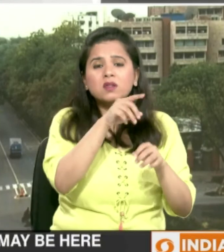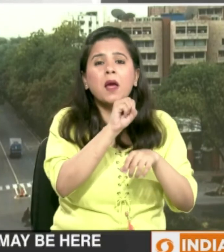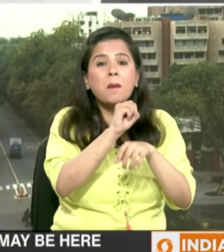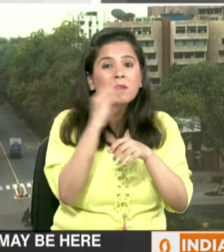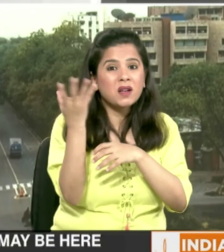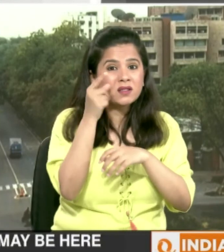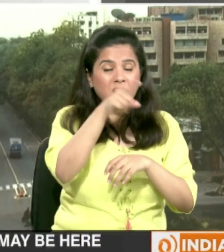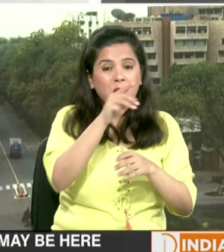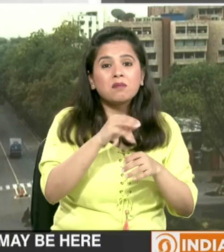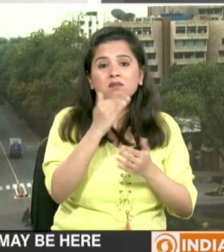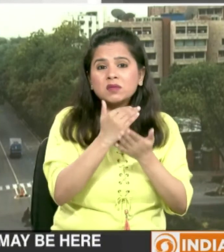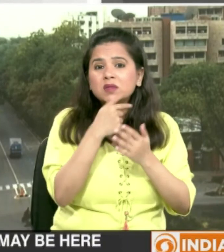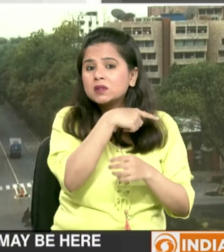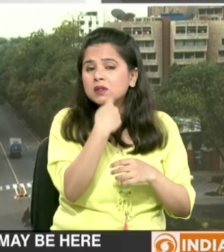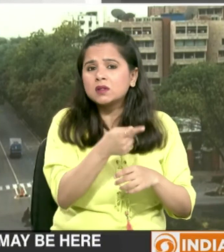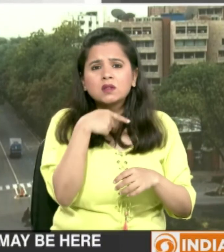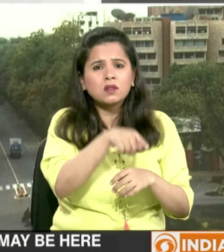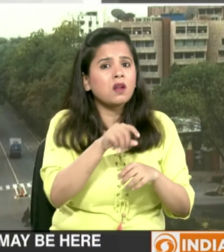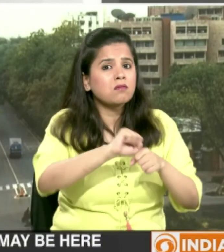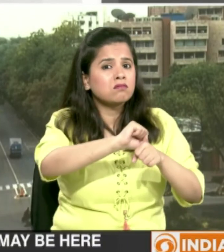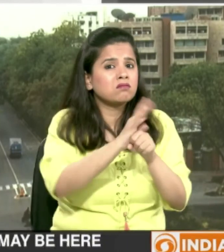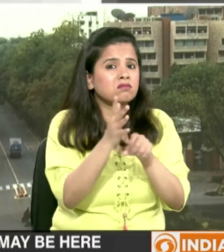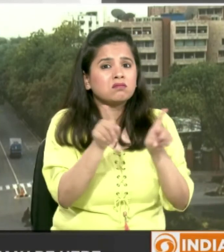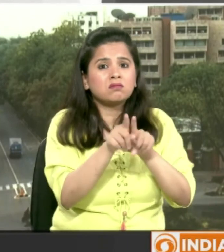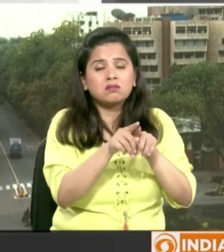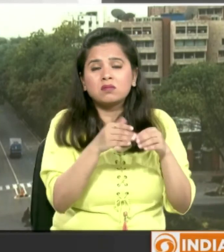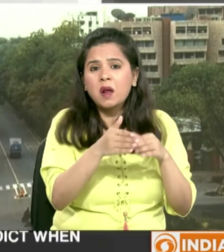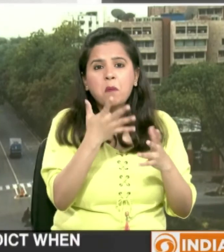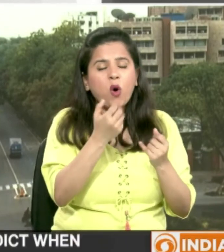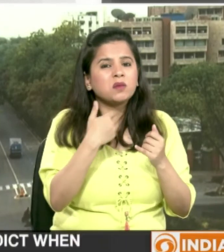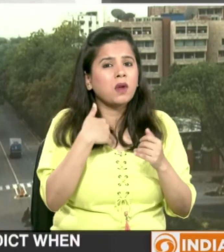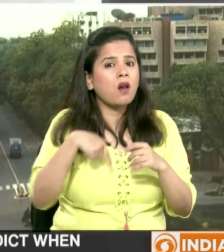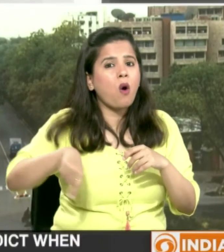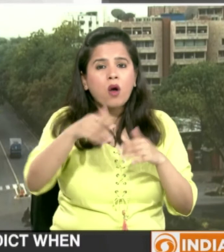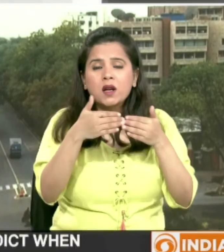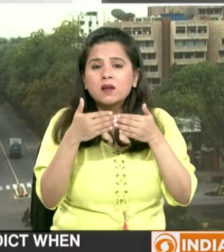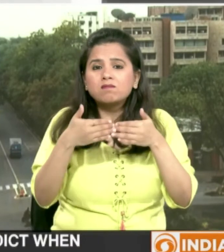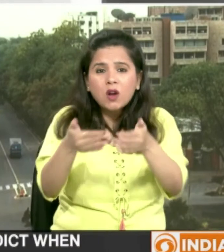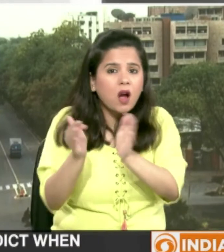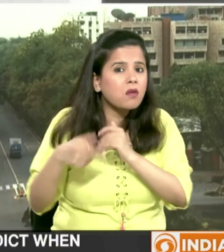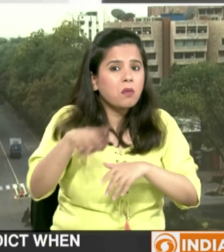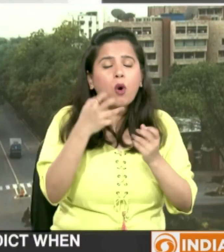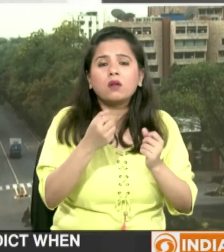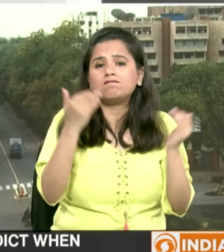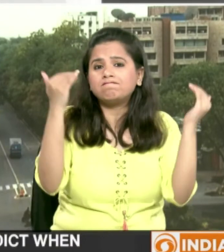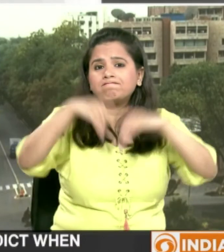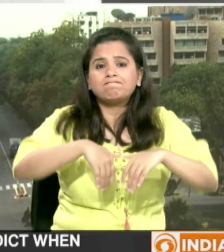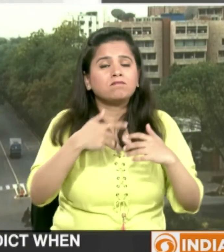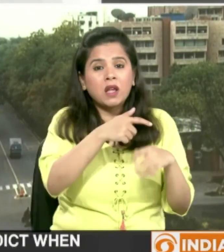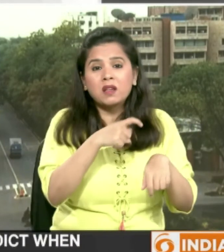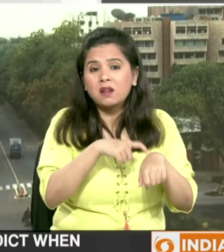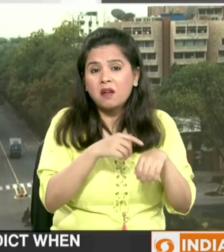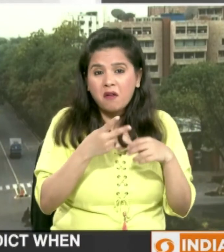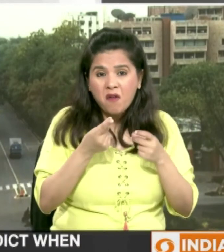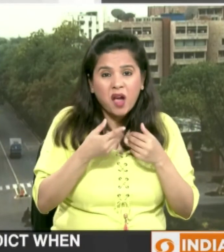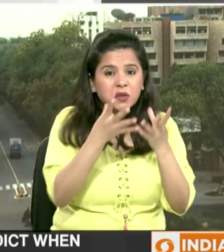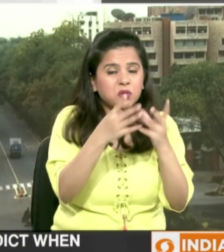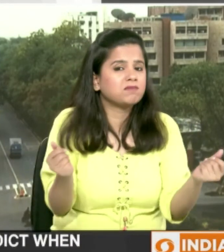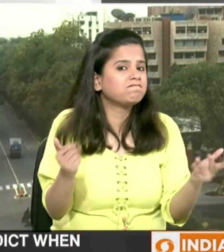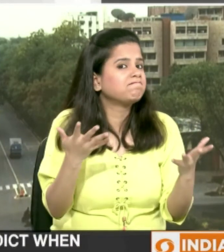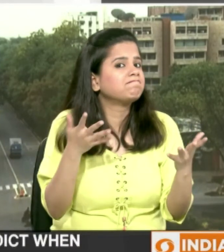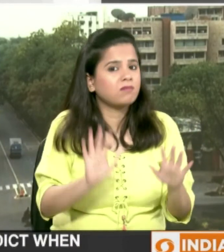novel coronavirus may become another endemic virus in our communities, and that the virus may never go away.